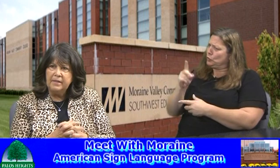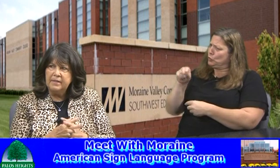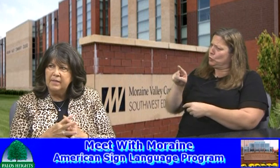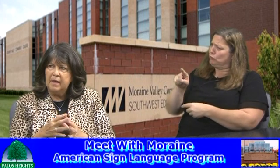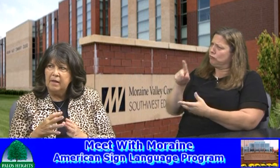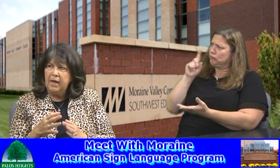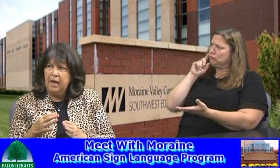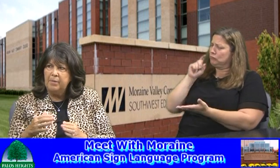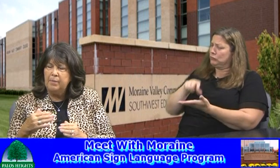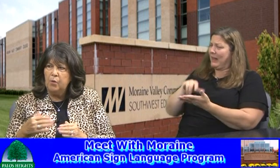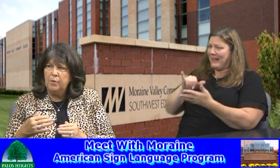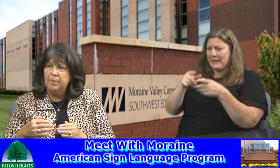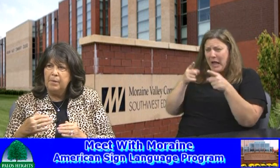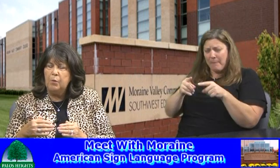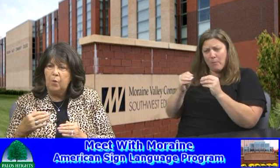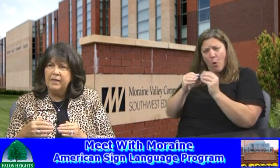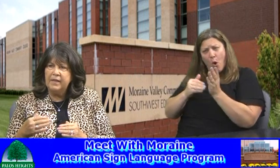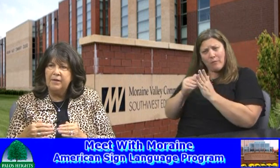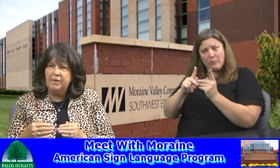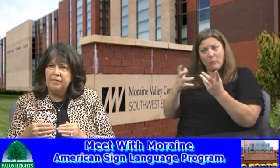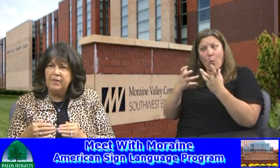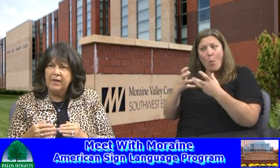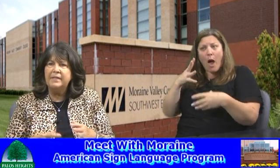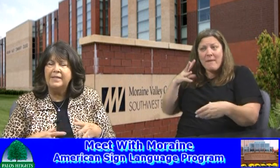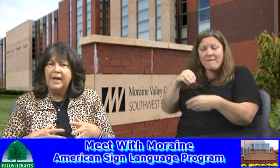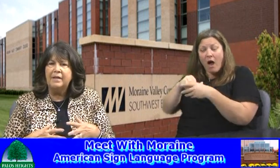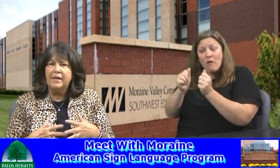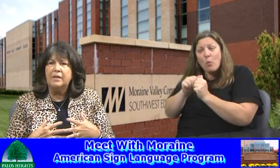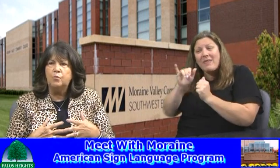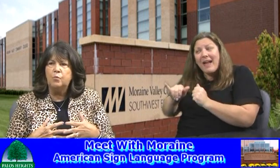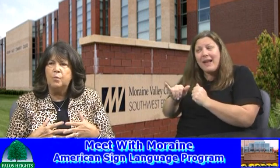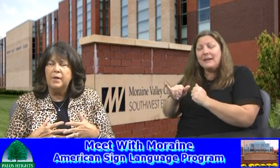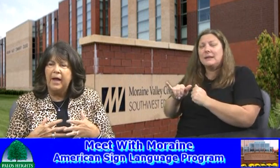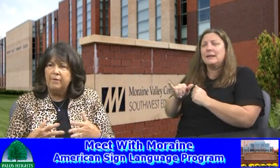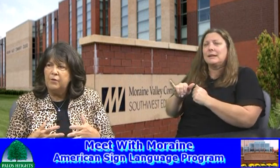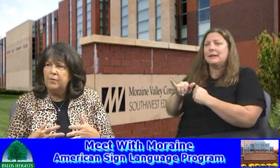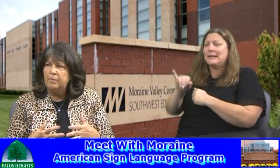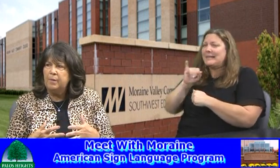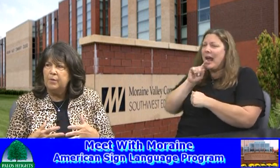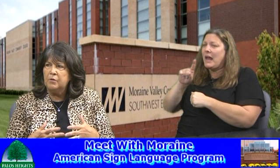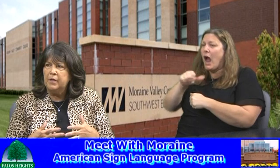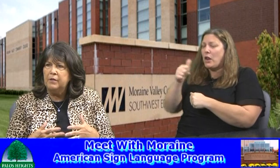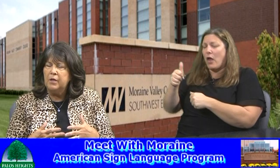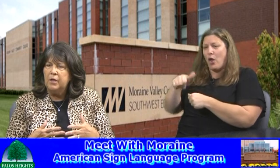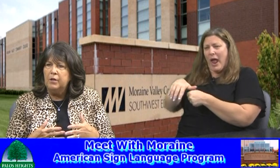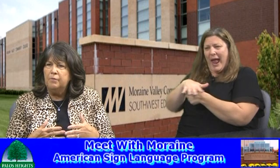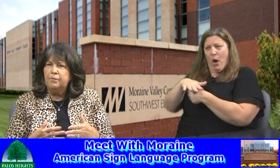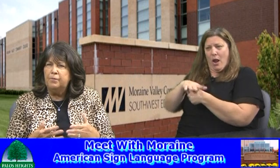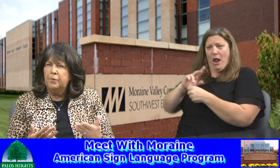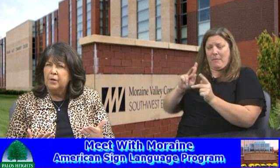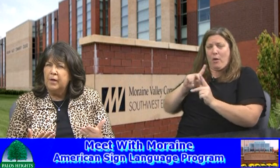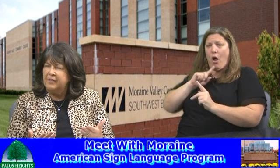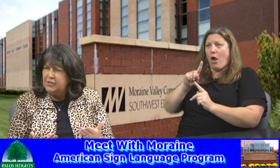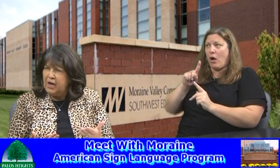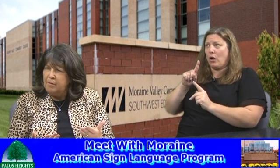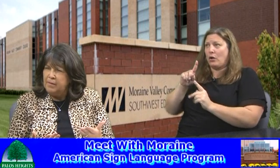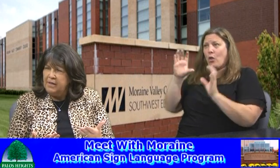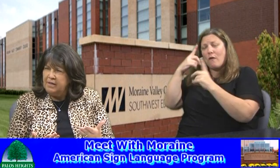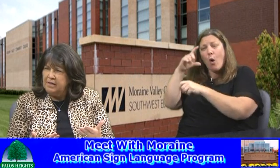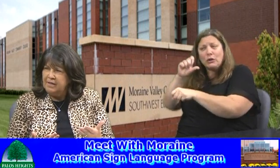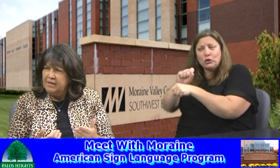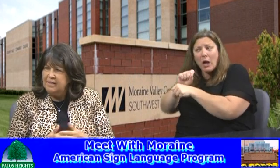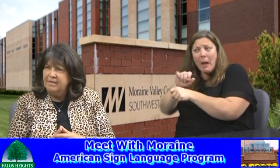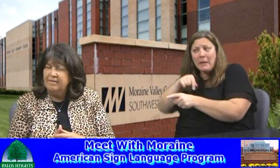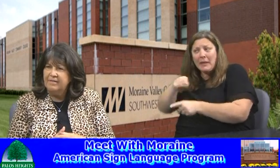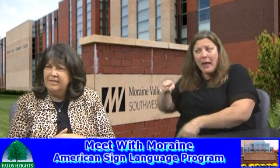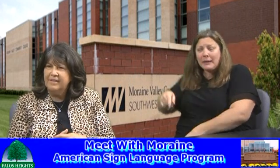that that's happening more? Like people want to get involved with that? Is that like an avenue that people are looking for a job